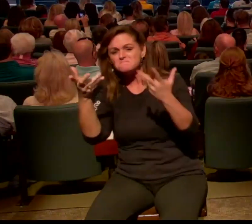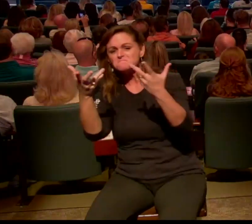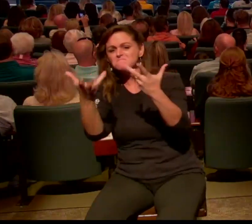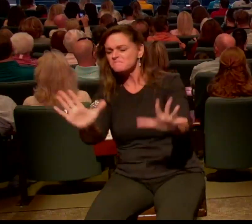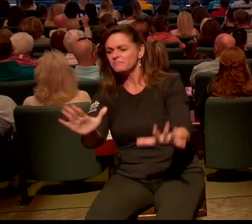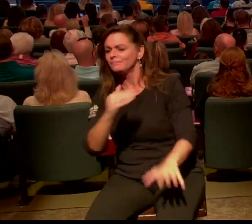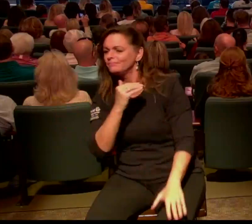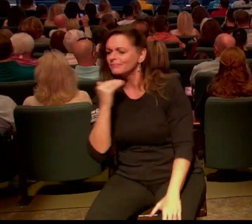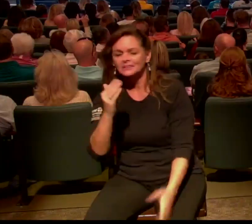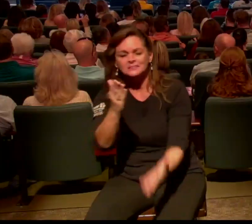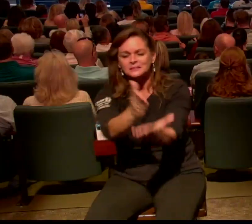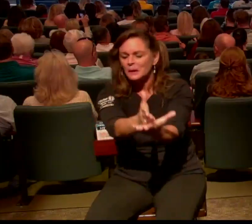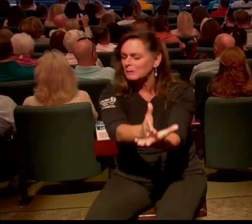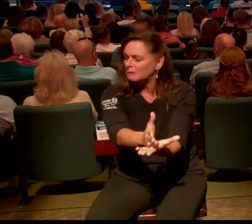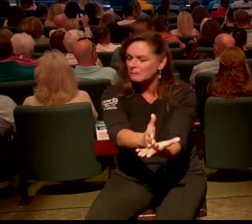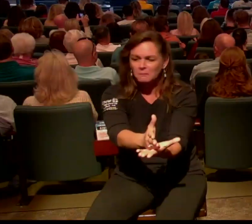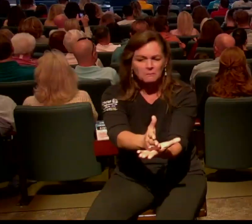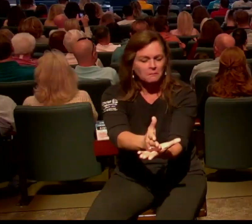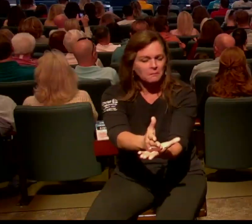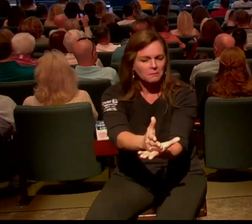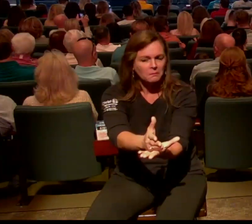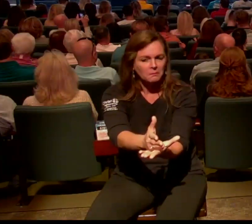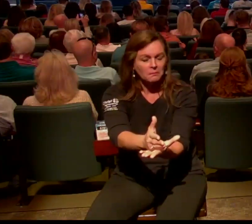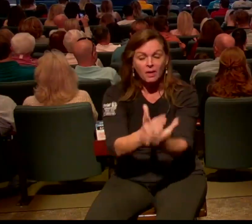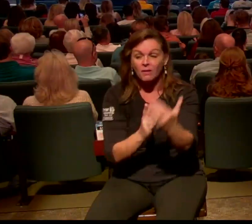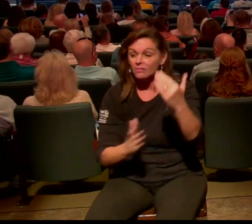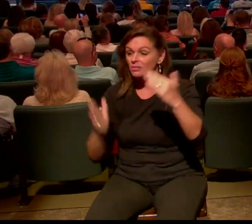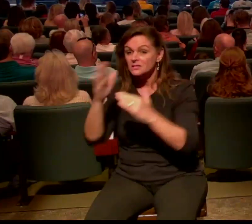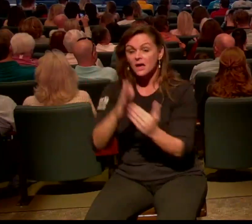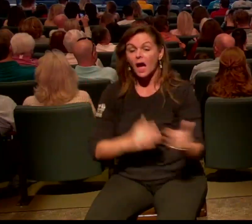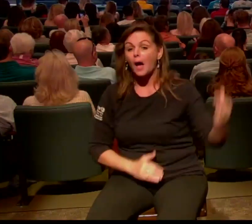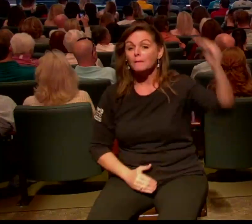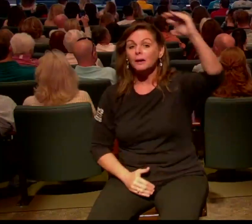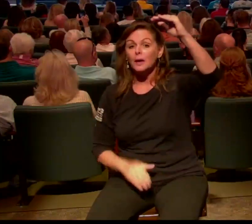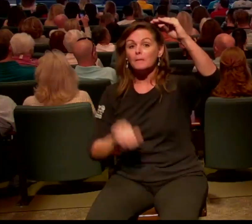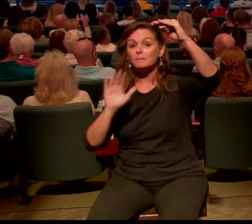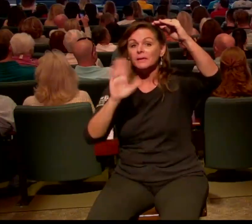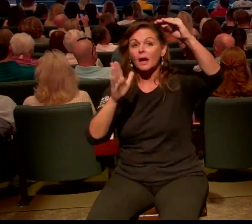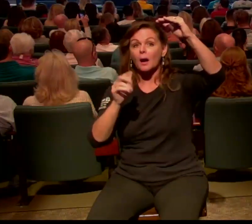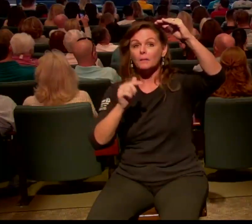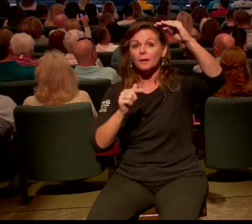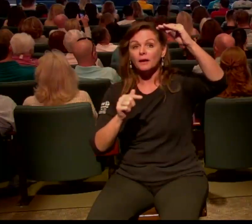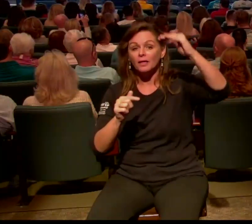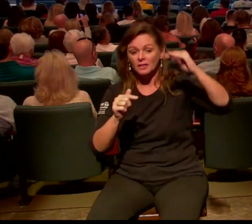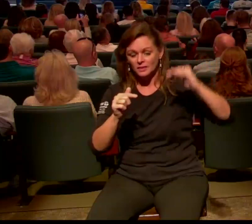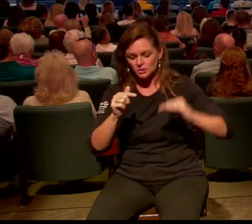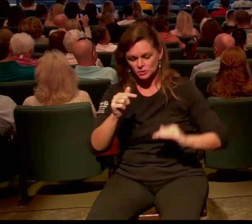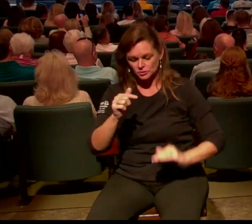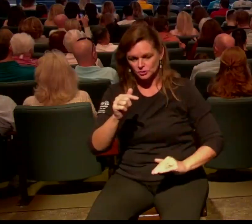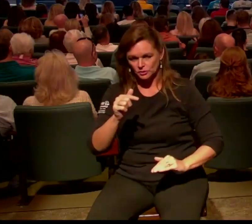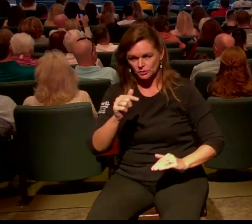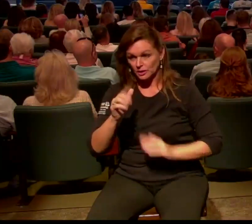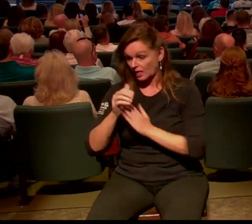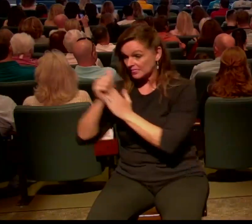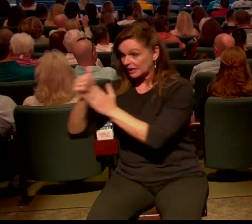with you. Let the senior among you become like the junior. Let the leader act the part of a